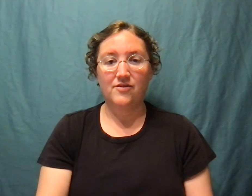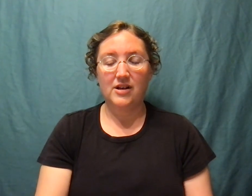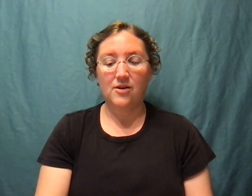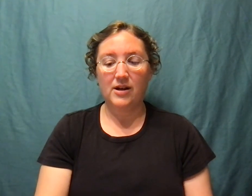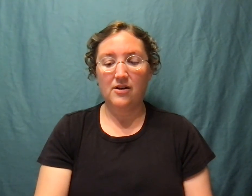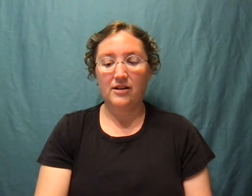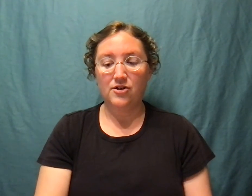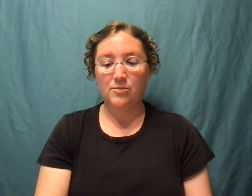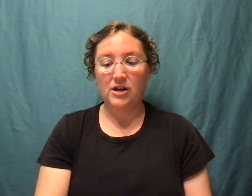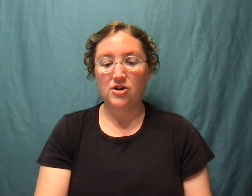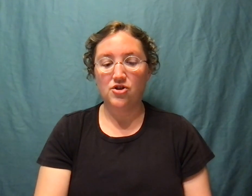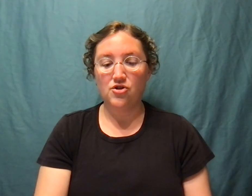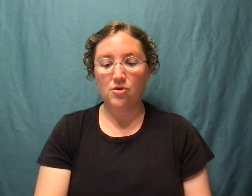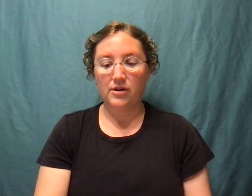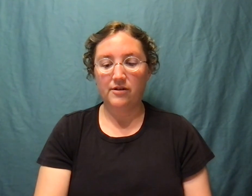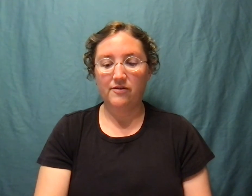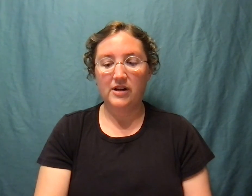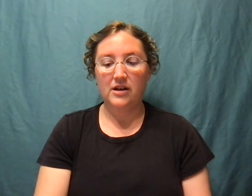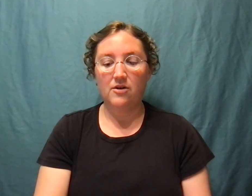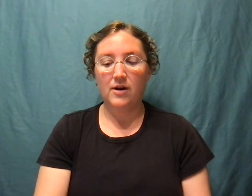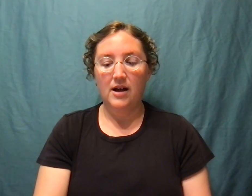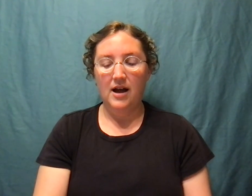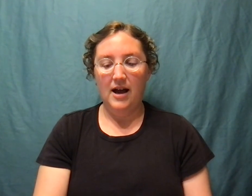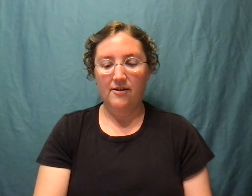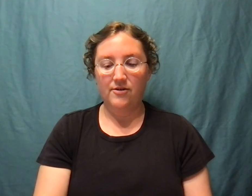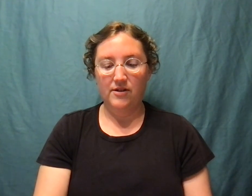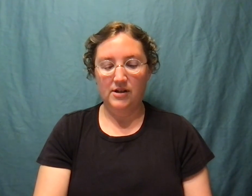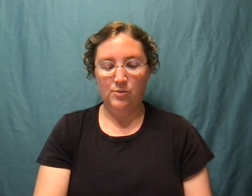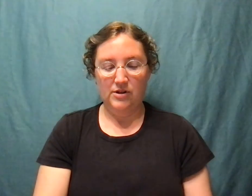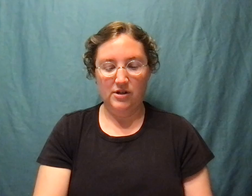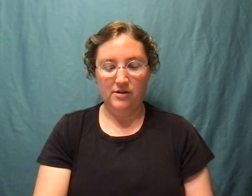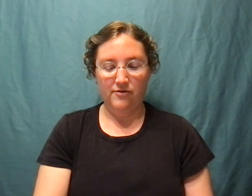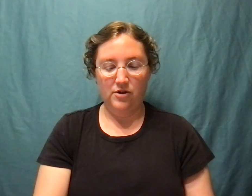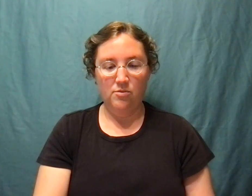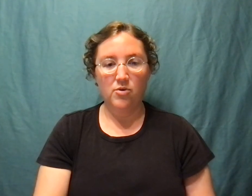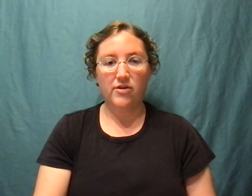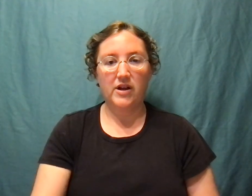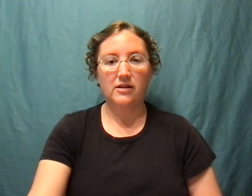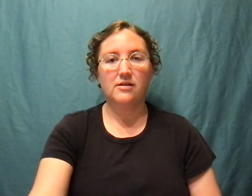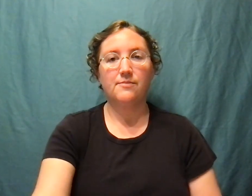video here, and there should be a short little video after this with just a few more things.